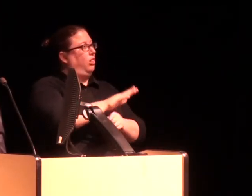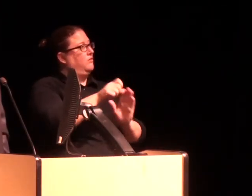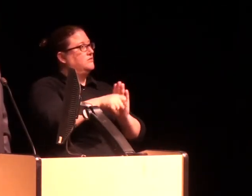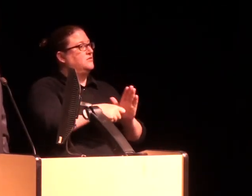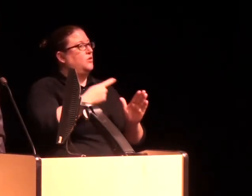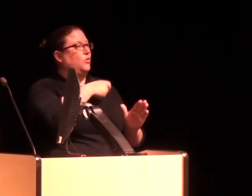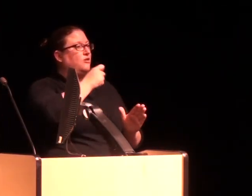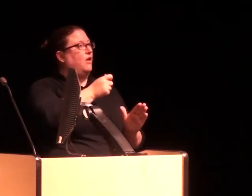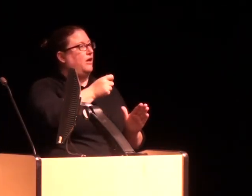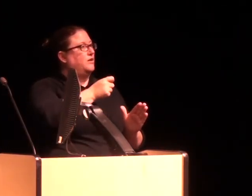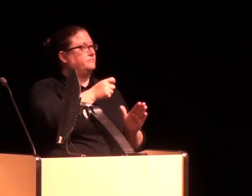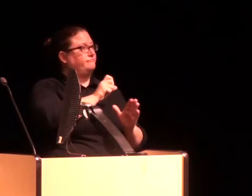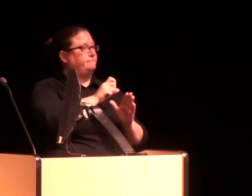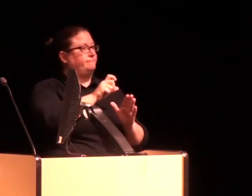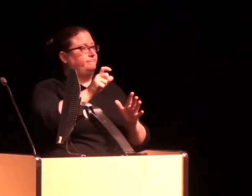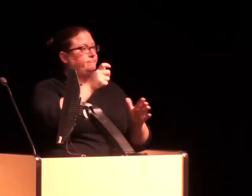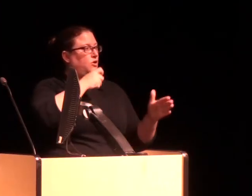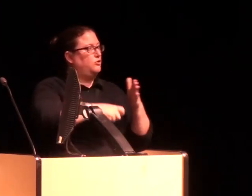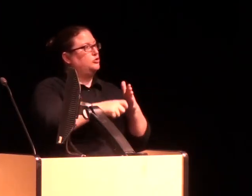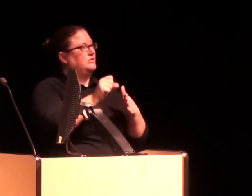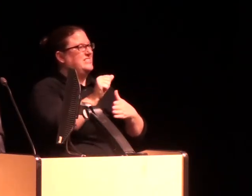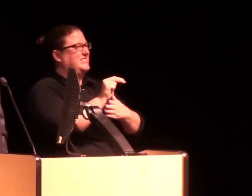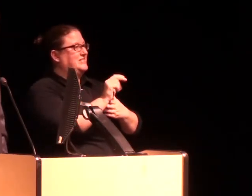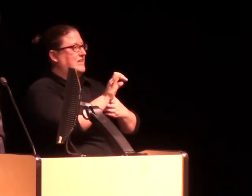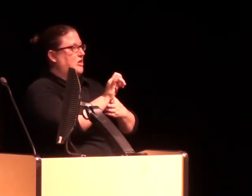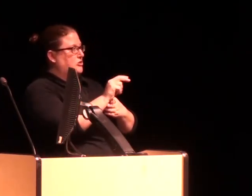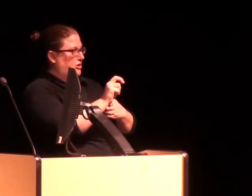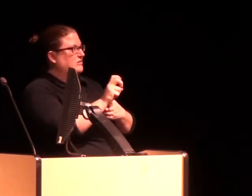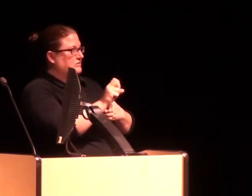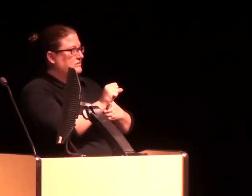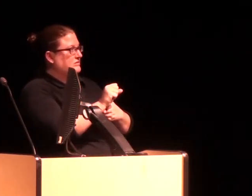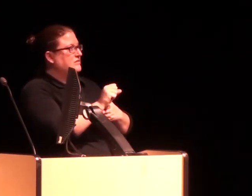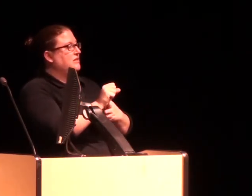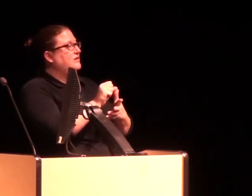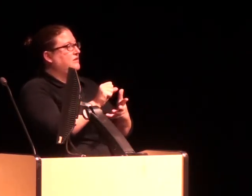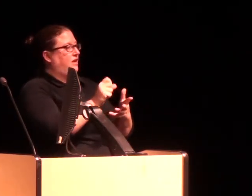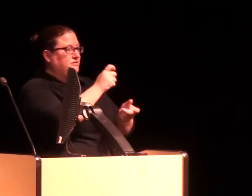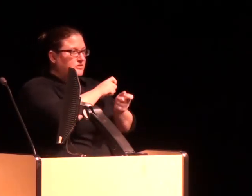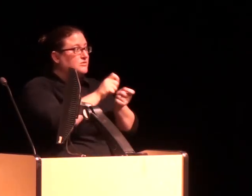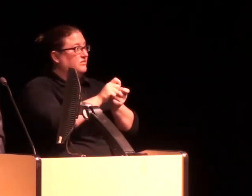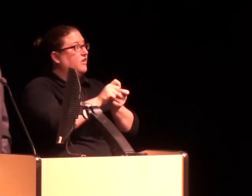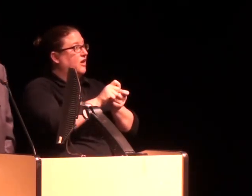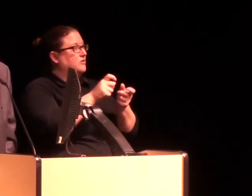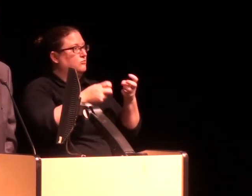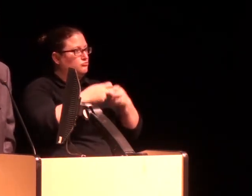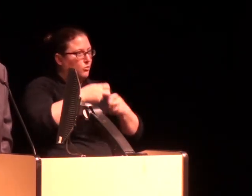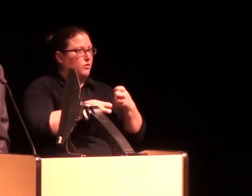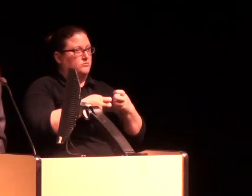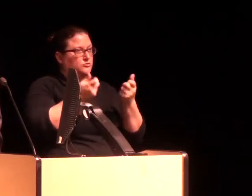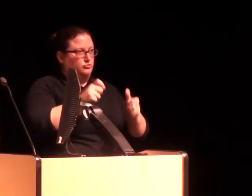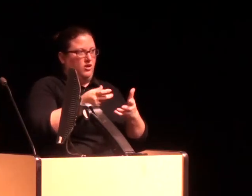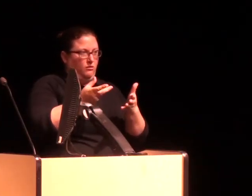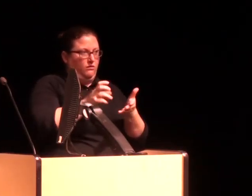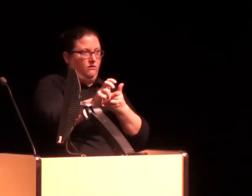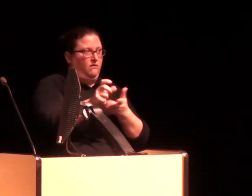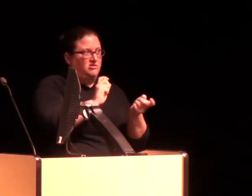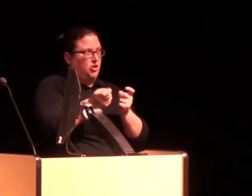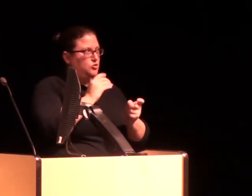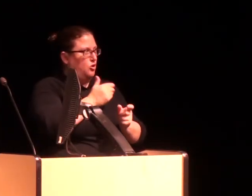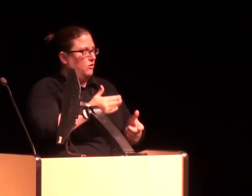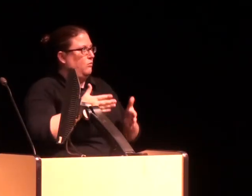longer under the sanctions regime, and when not a specific program are funded to alter our way of life." So this is what